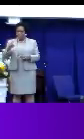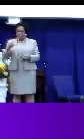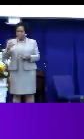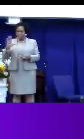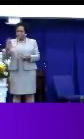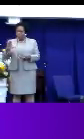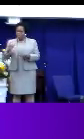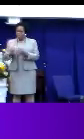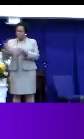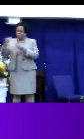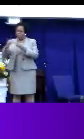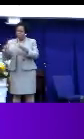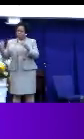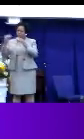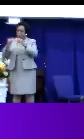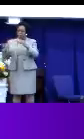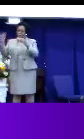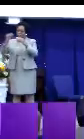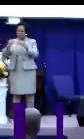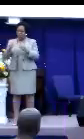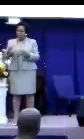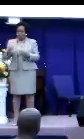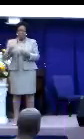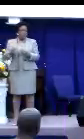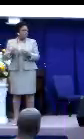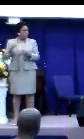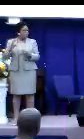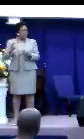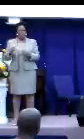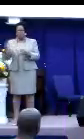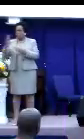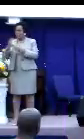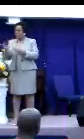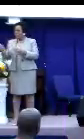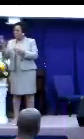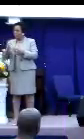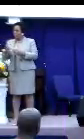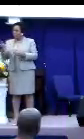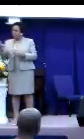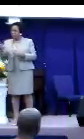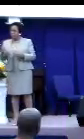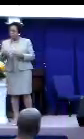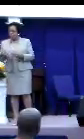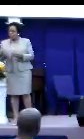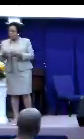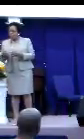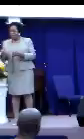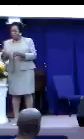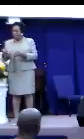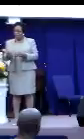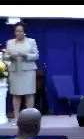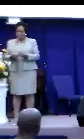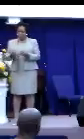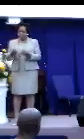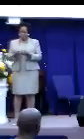Say it again. Exponents. 5 to the 5th power, 6 to the 6th power. 6 to the 6th power. 5 to the 5th be 125. Okay,